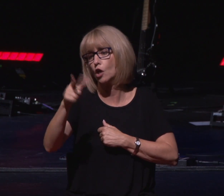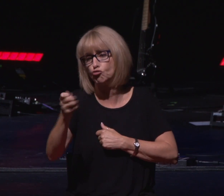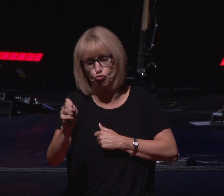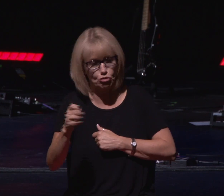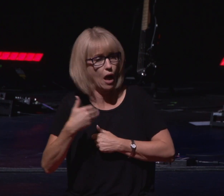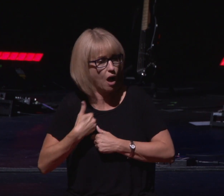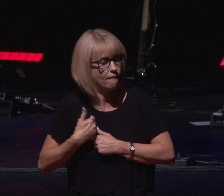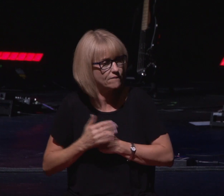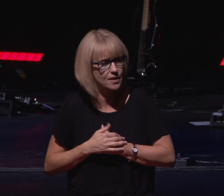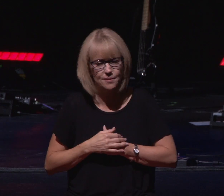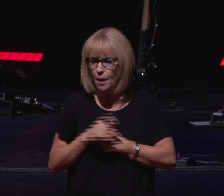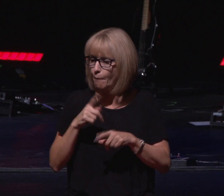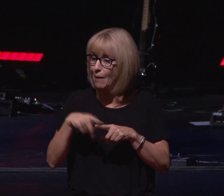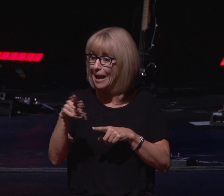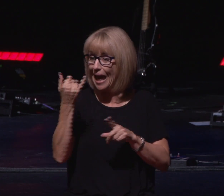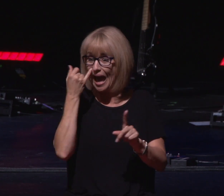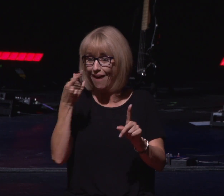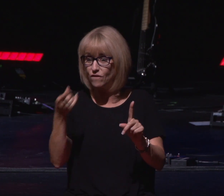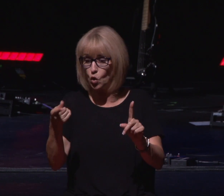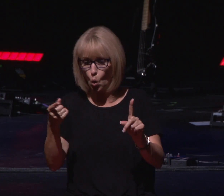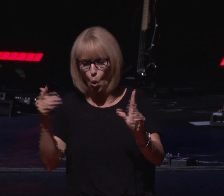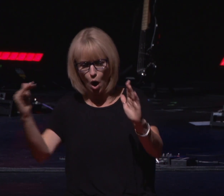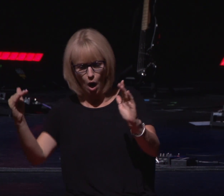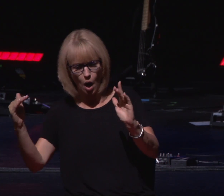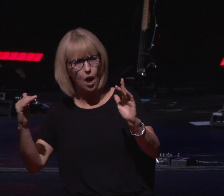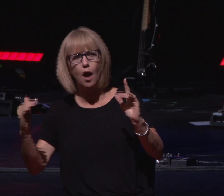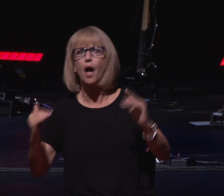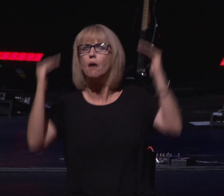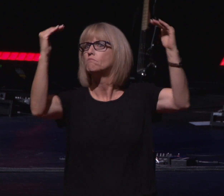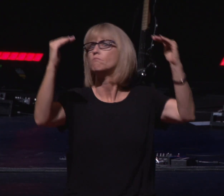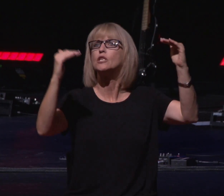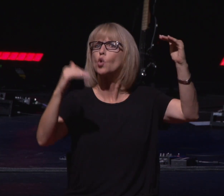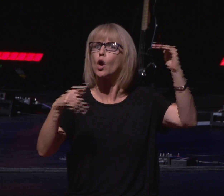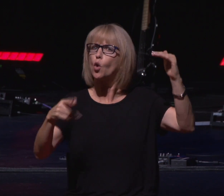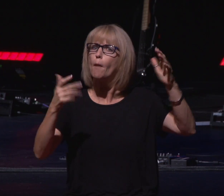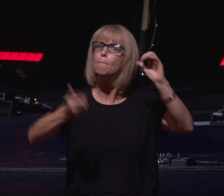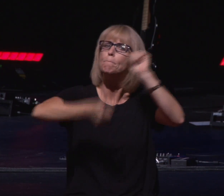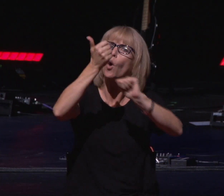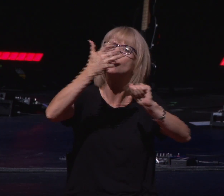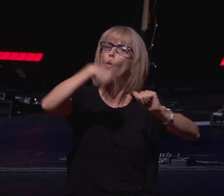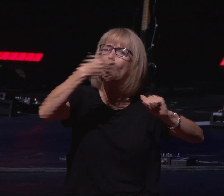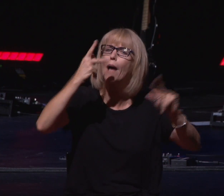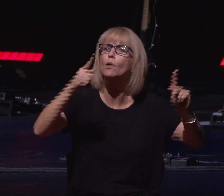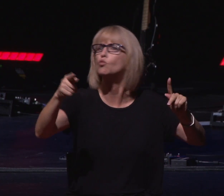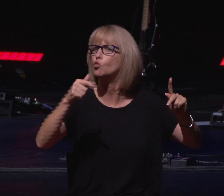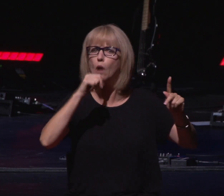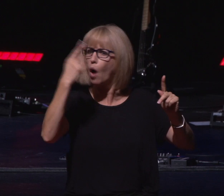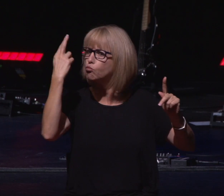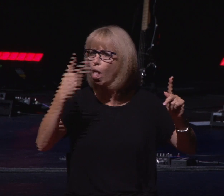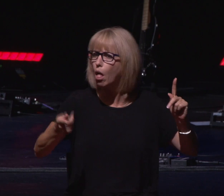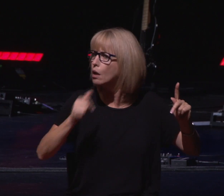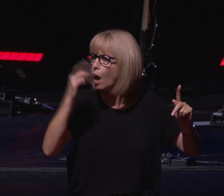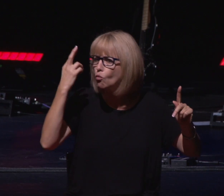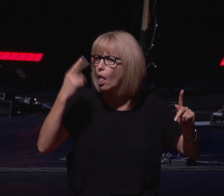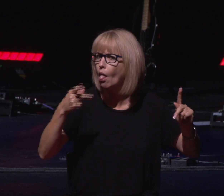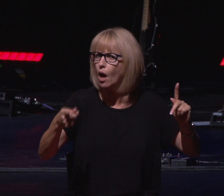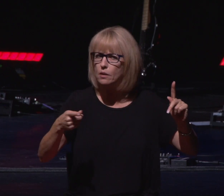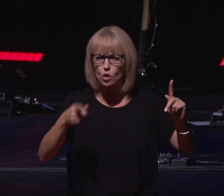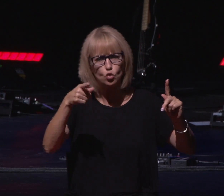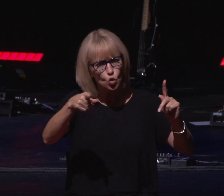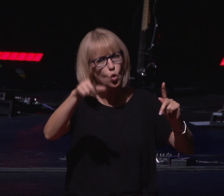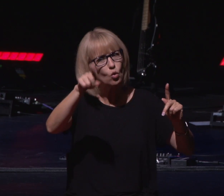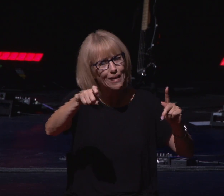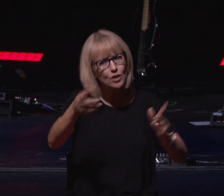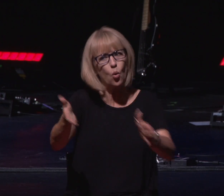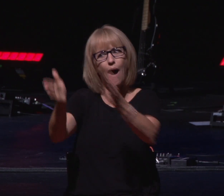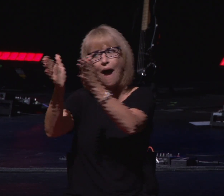front of us. But if you're in the majority, you don't even realize the advantages you have. You have some very frank, honest